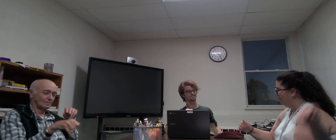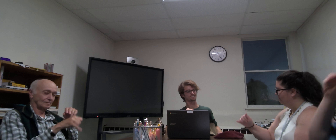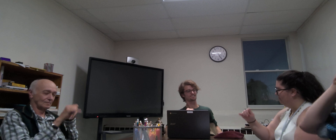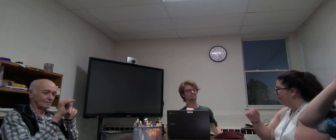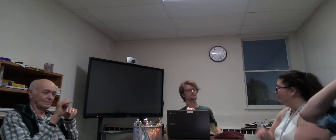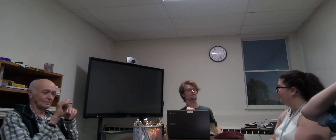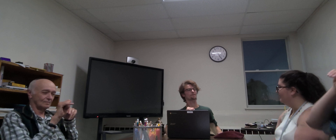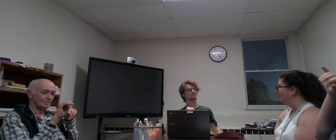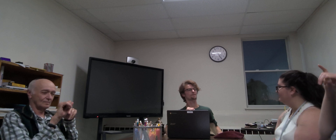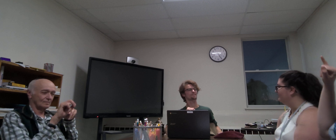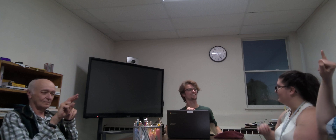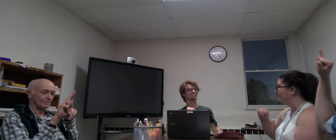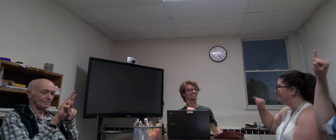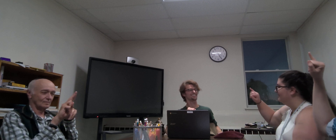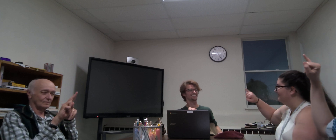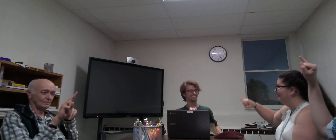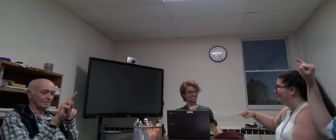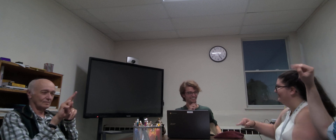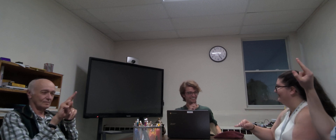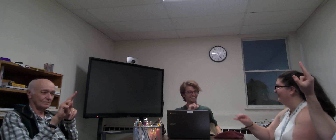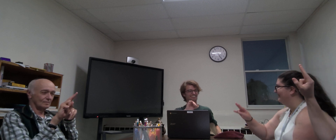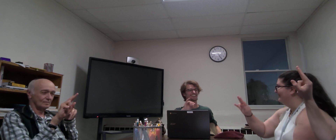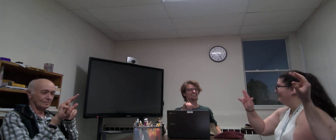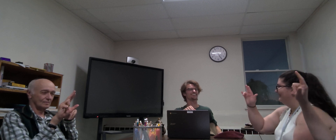That's a rough Okay, one. that's too fancy.